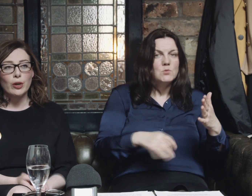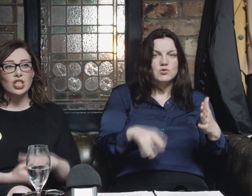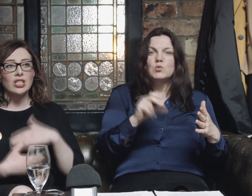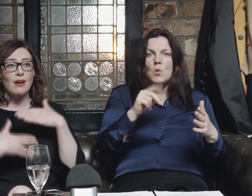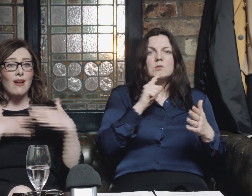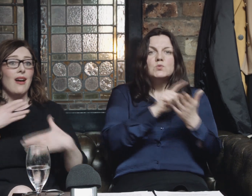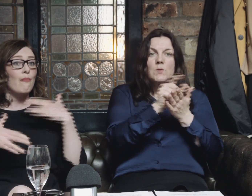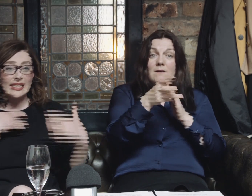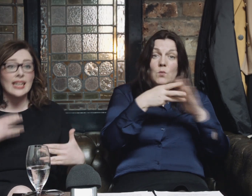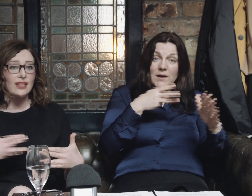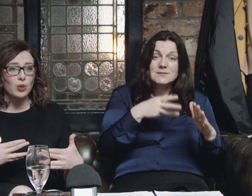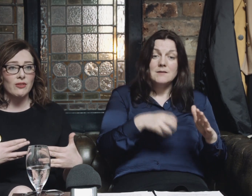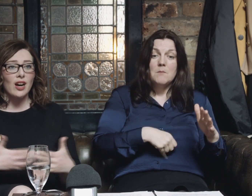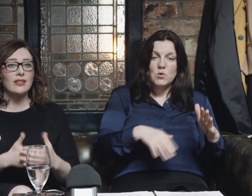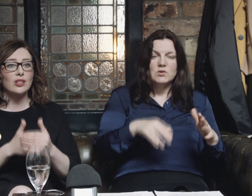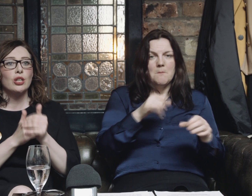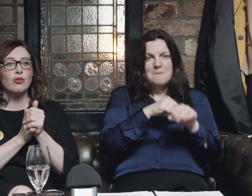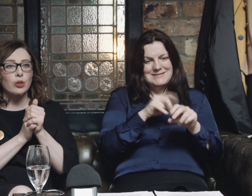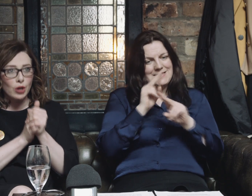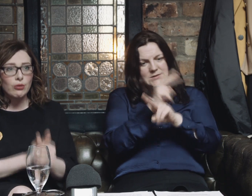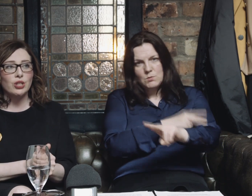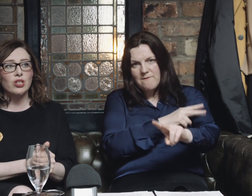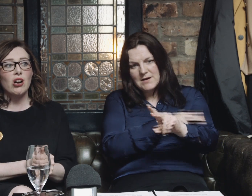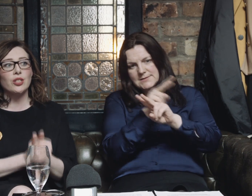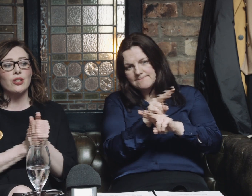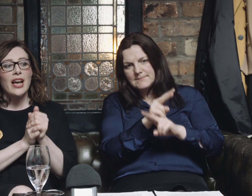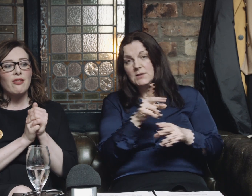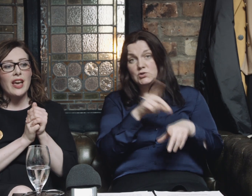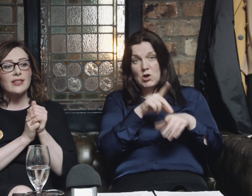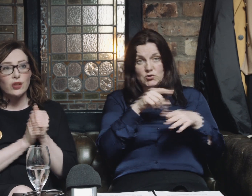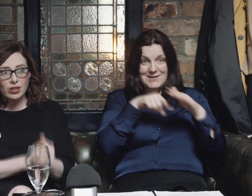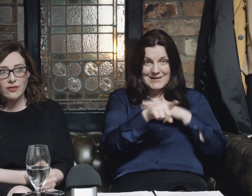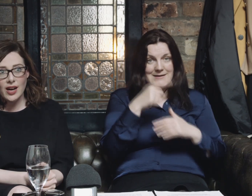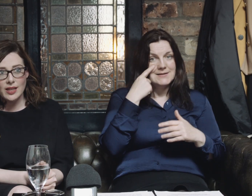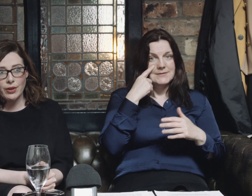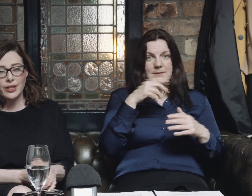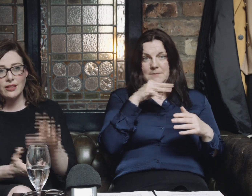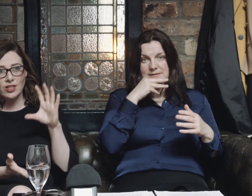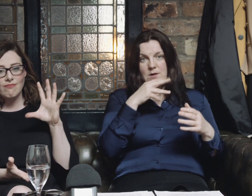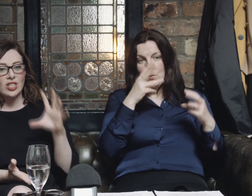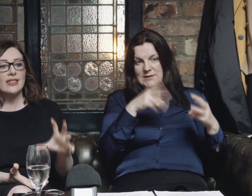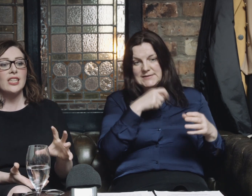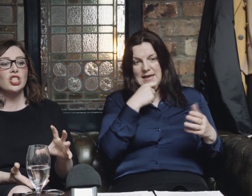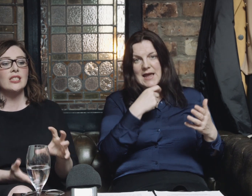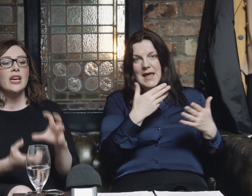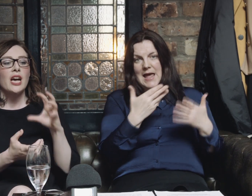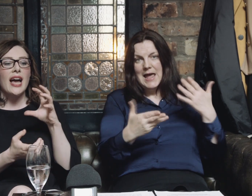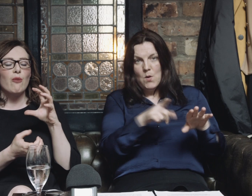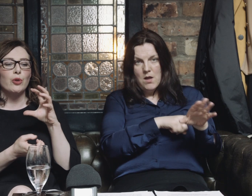an abortion medically supervised. So you go to your doctor, they certify the period of